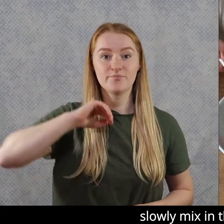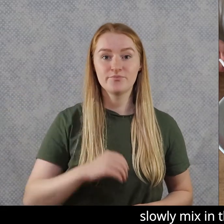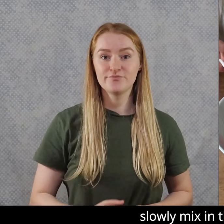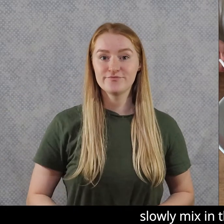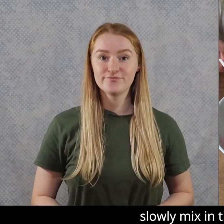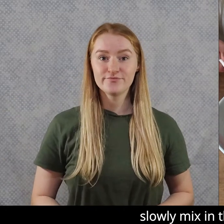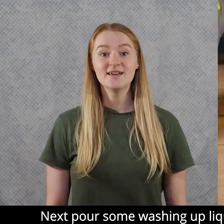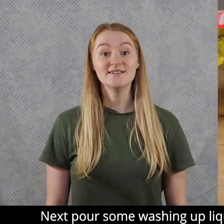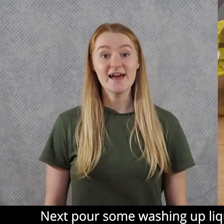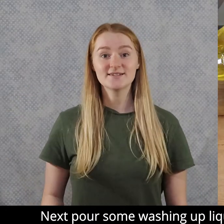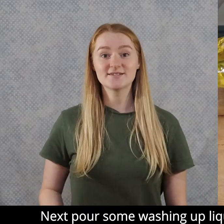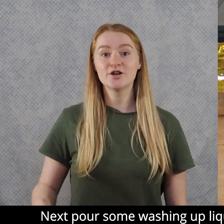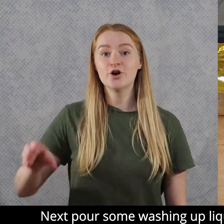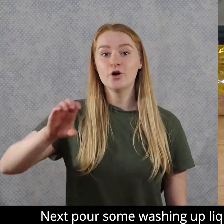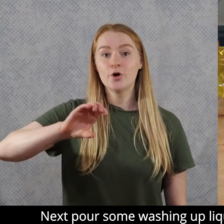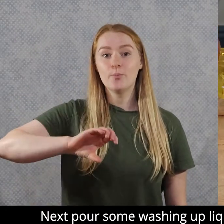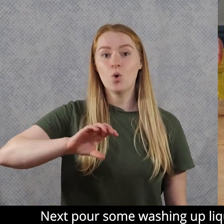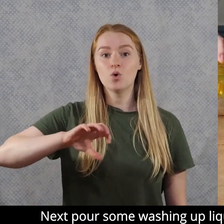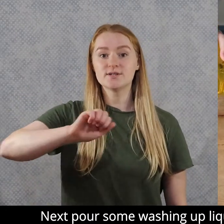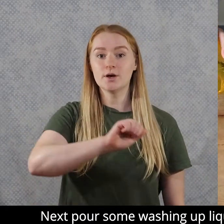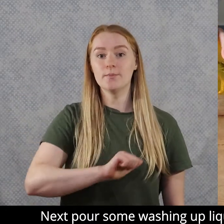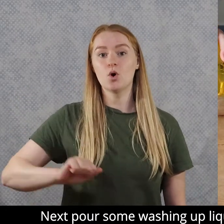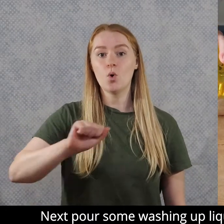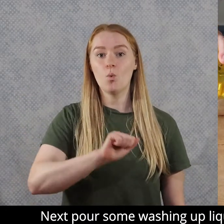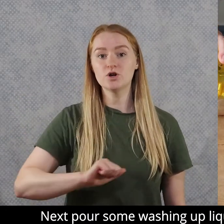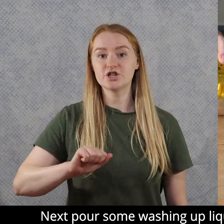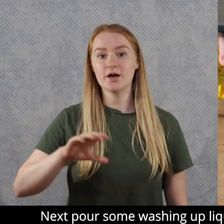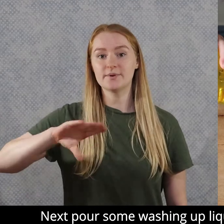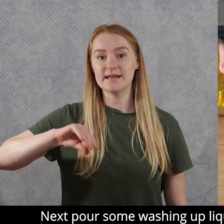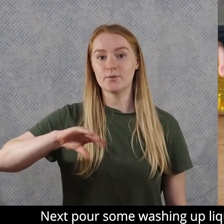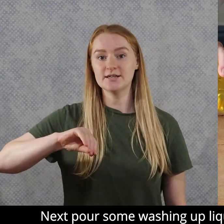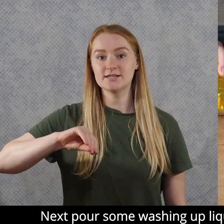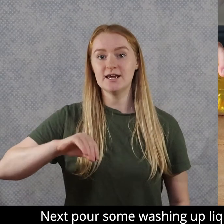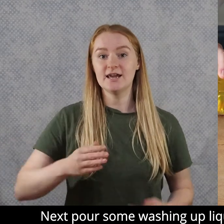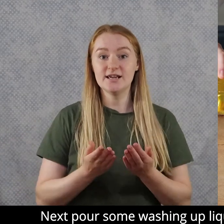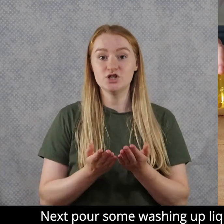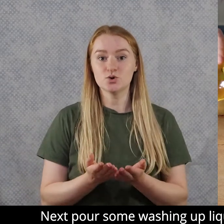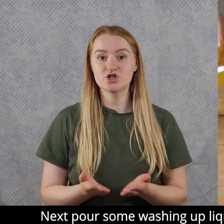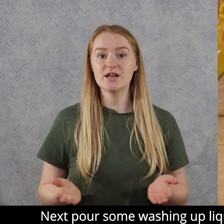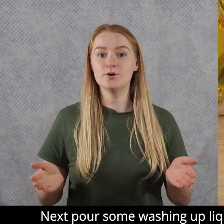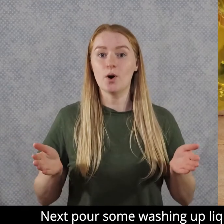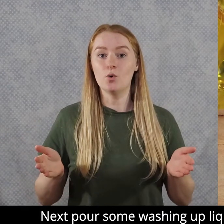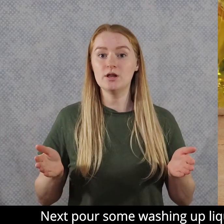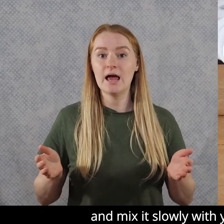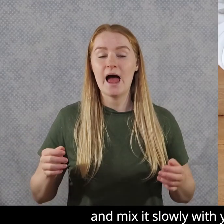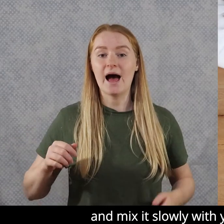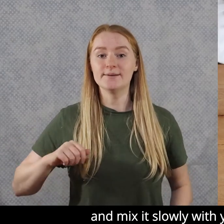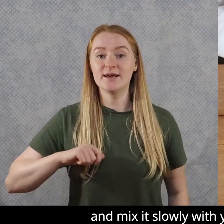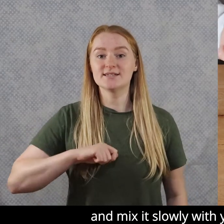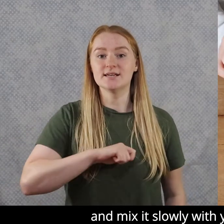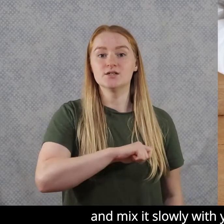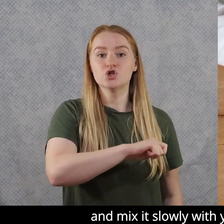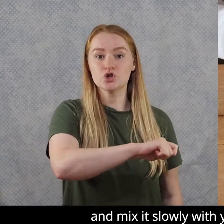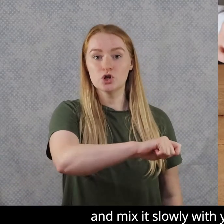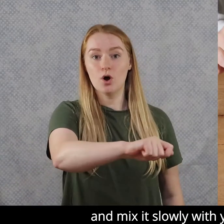water. Next, pour some washing up liquid into your shallow bowl and